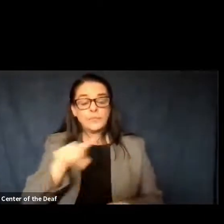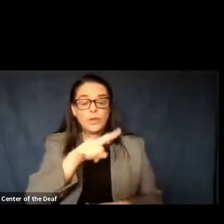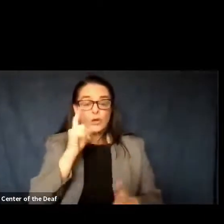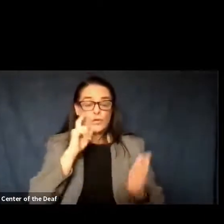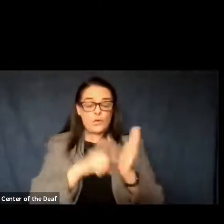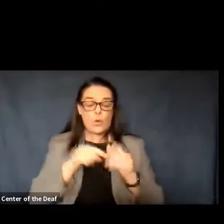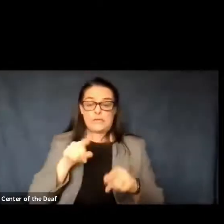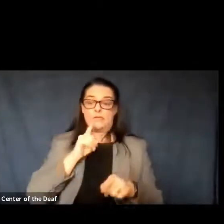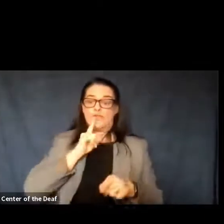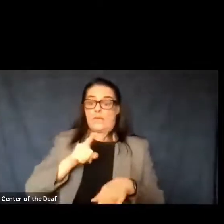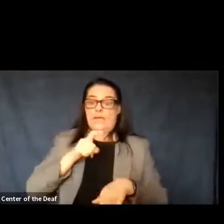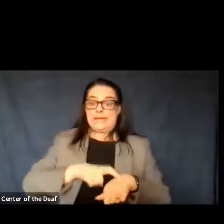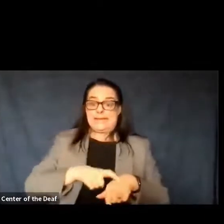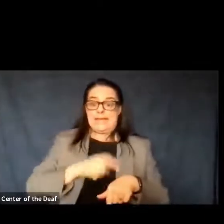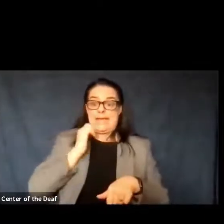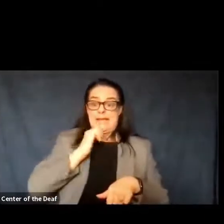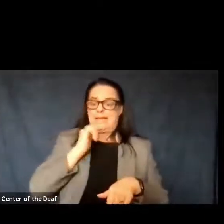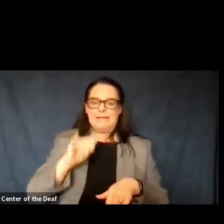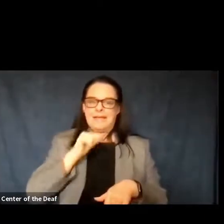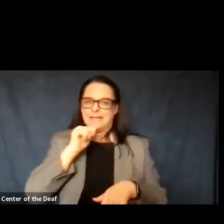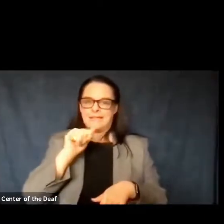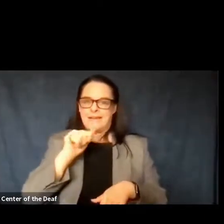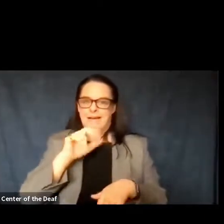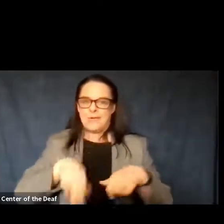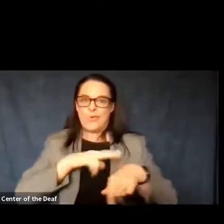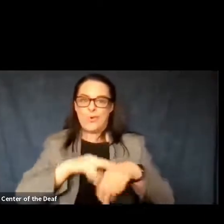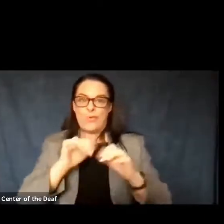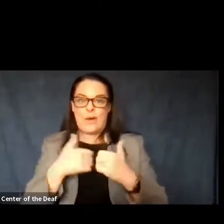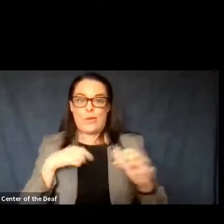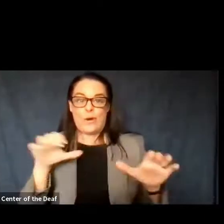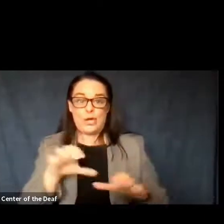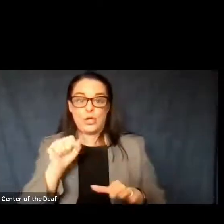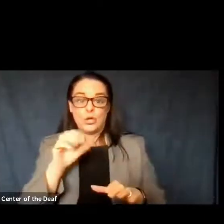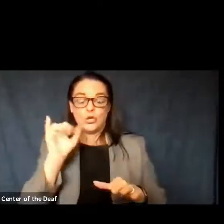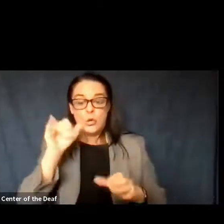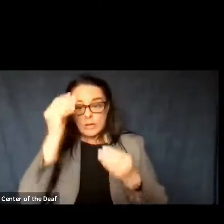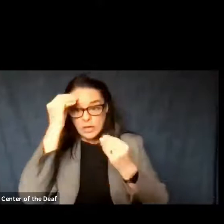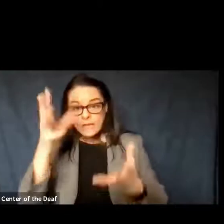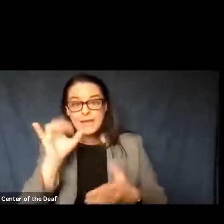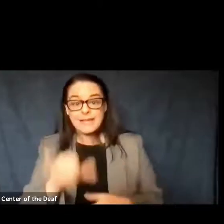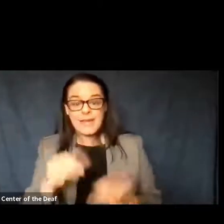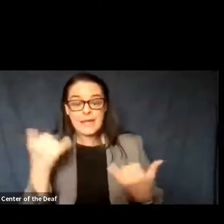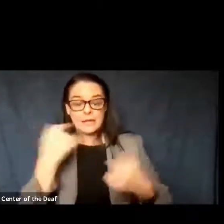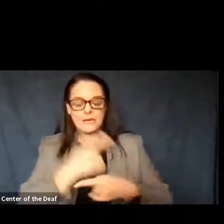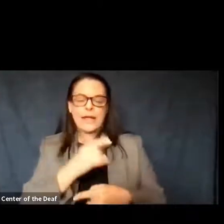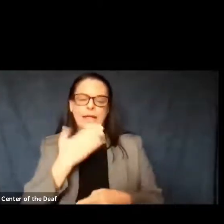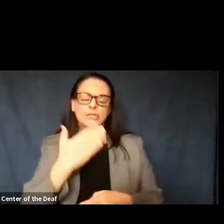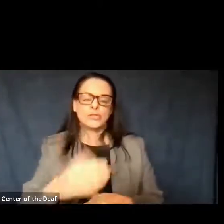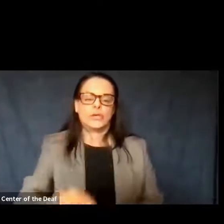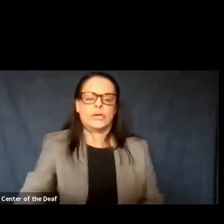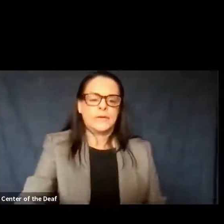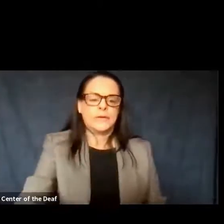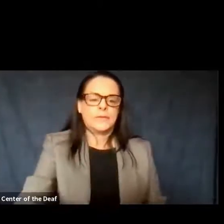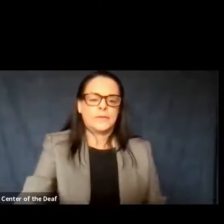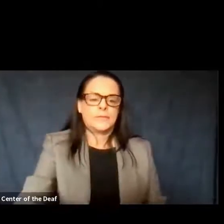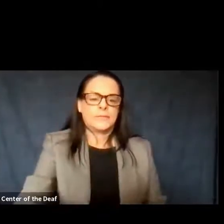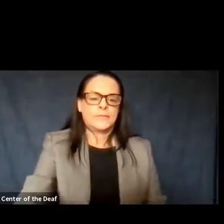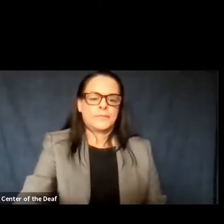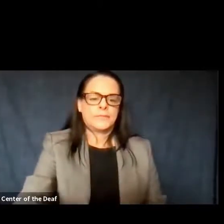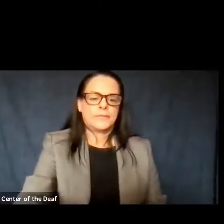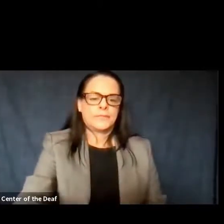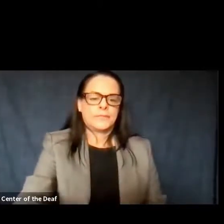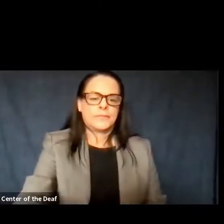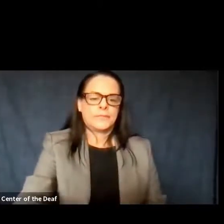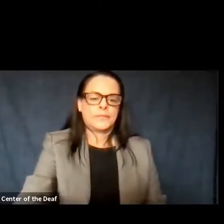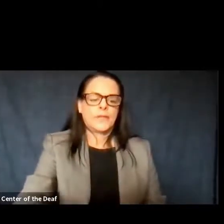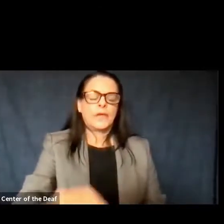piece is not normally how we do business. So releasing the CHA today is a good acknowledgement of that. The community health assessment is really takes